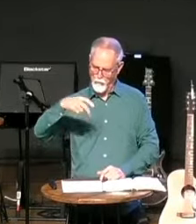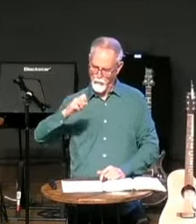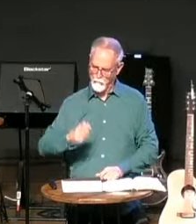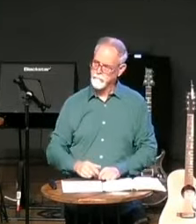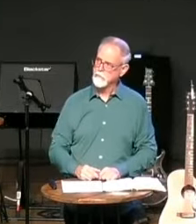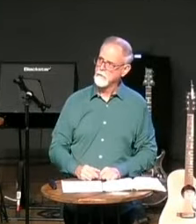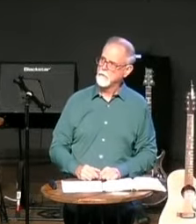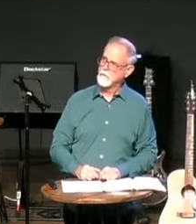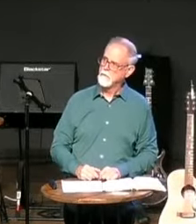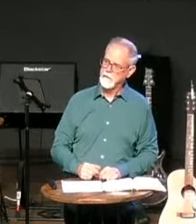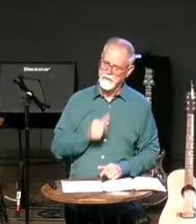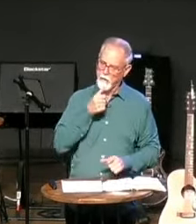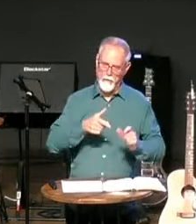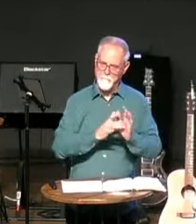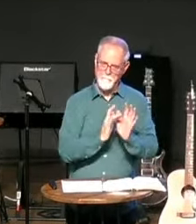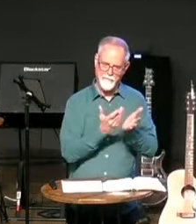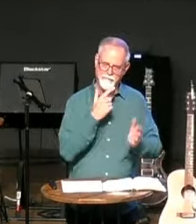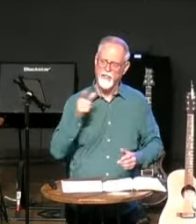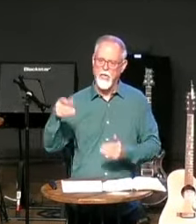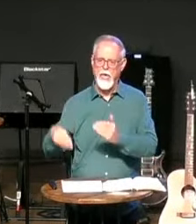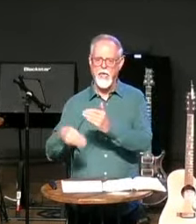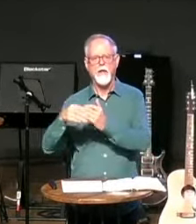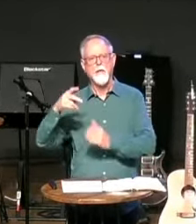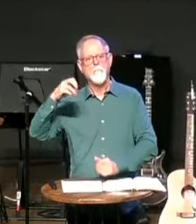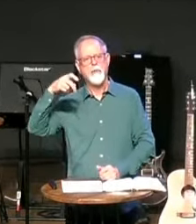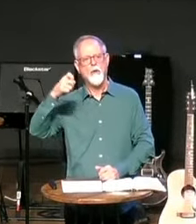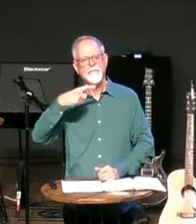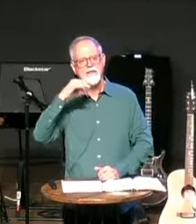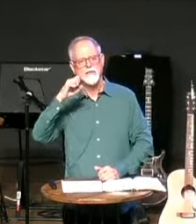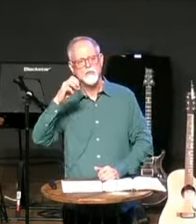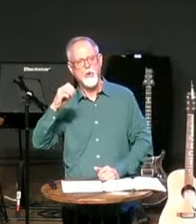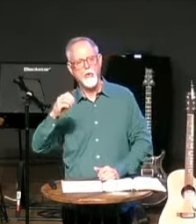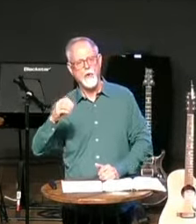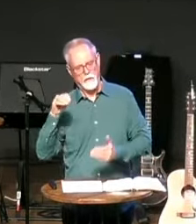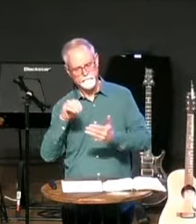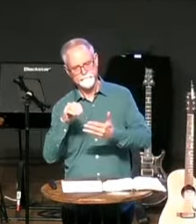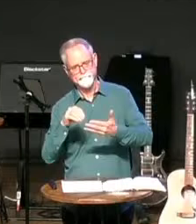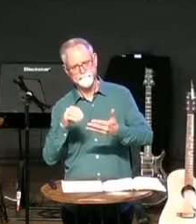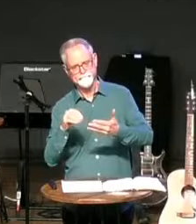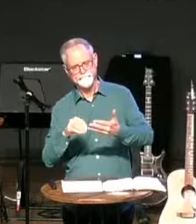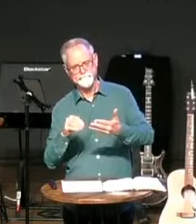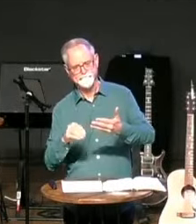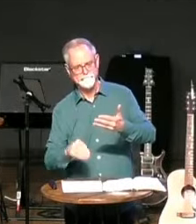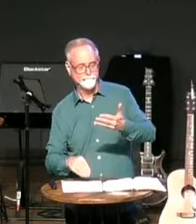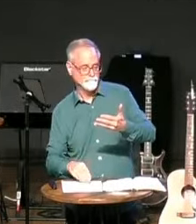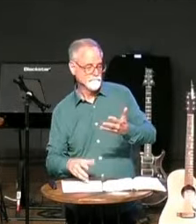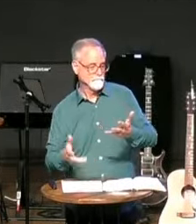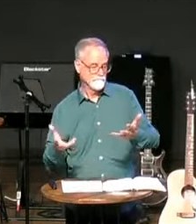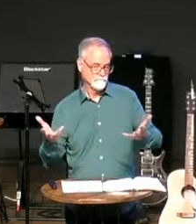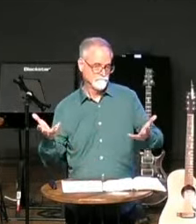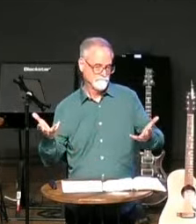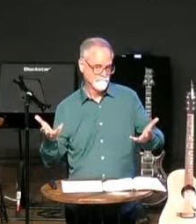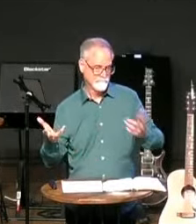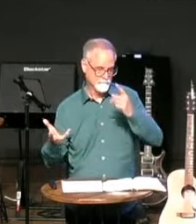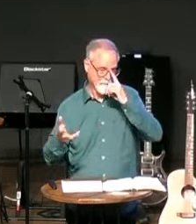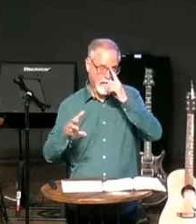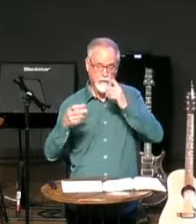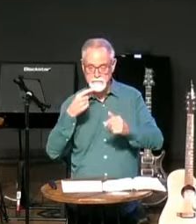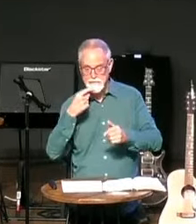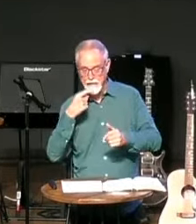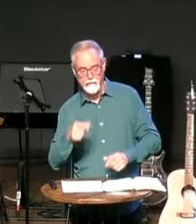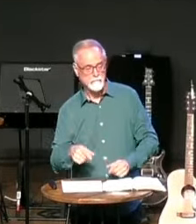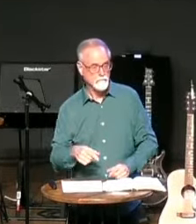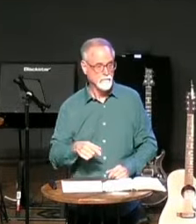so we can just add whatever we want to the law and take away. No, we got to do what the Bible says. If it's in the Bible, do so. If